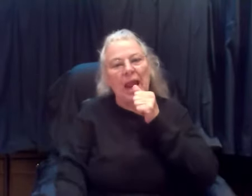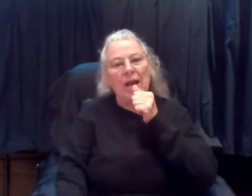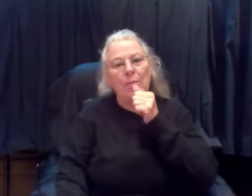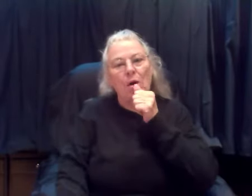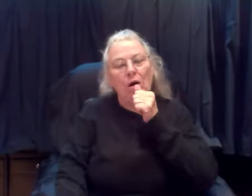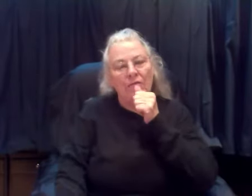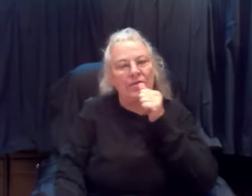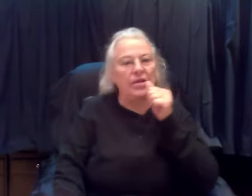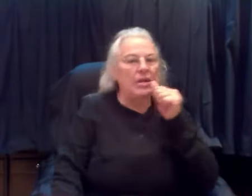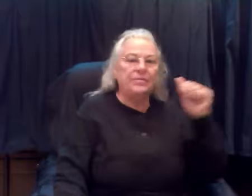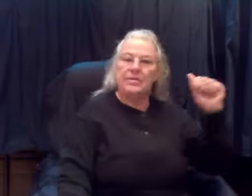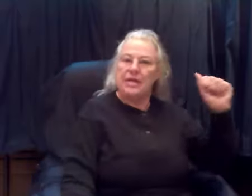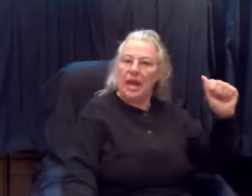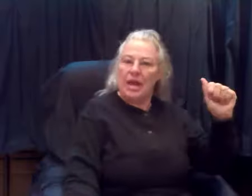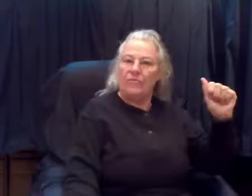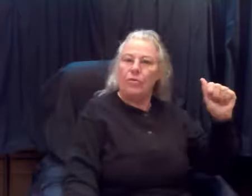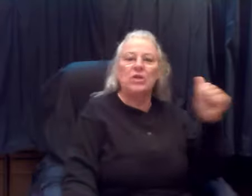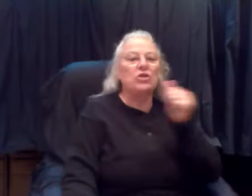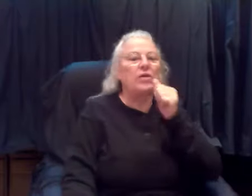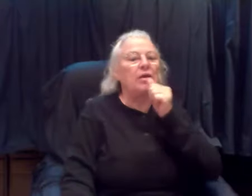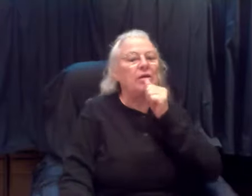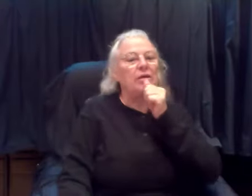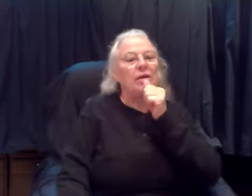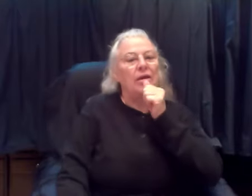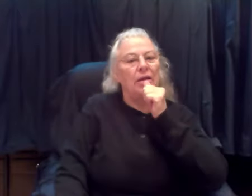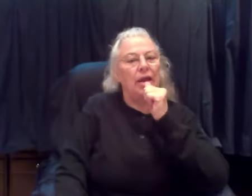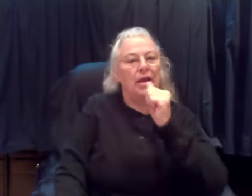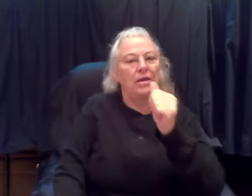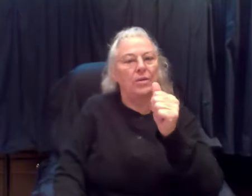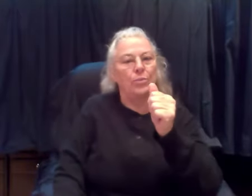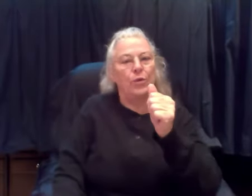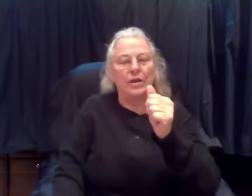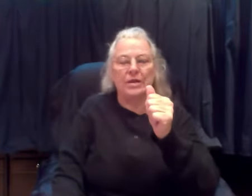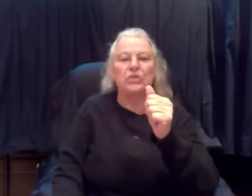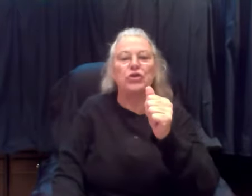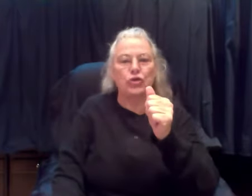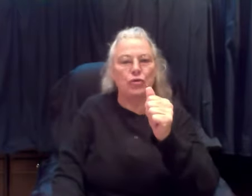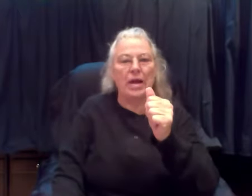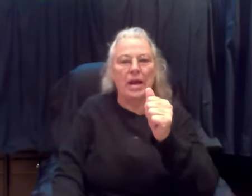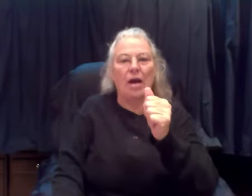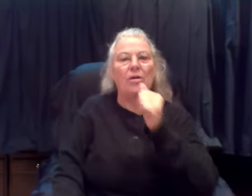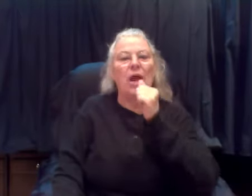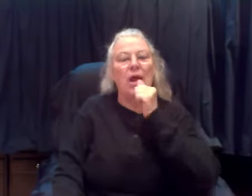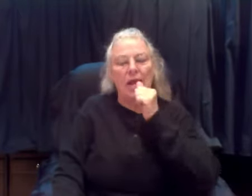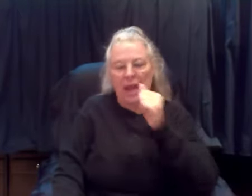am off of the lips, the A formation hand, pulling it straight out, am.